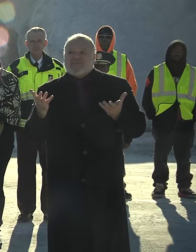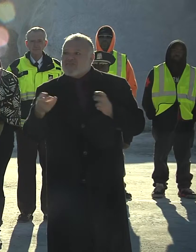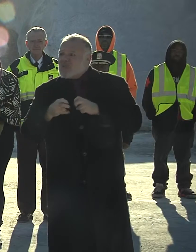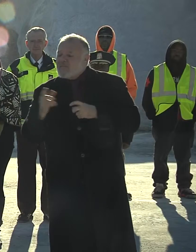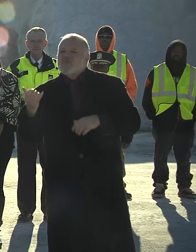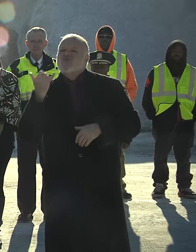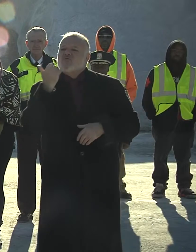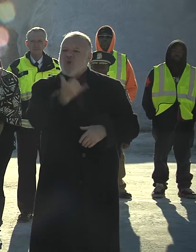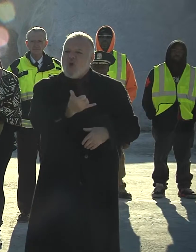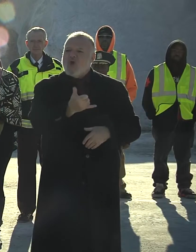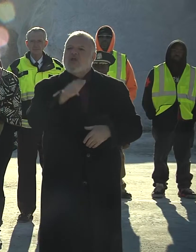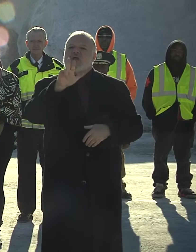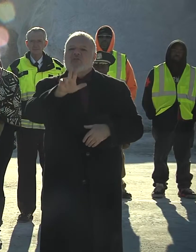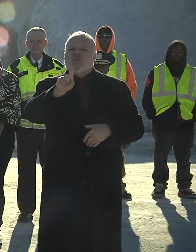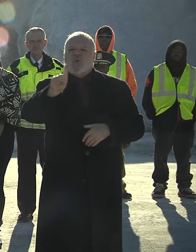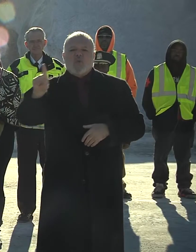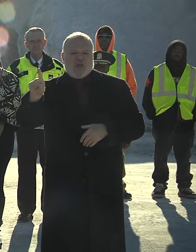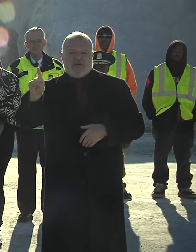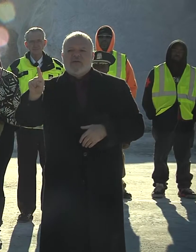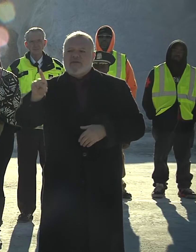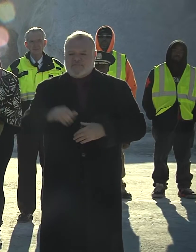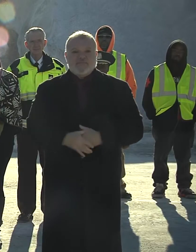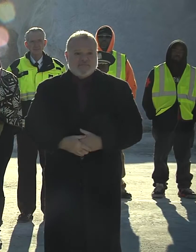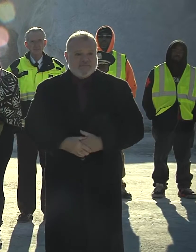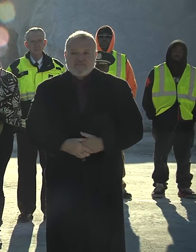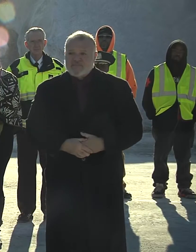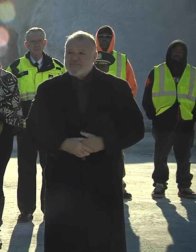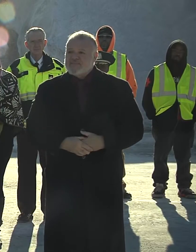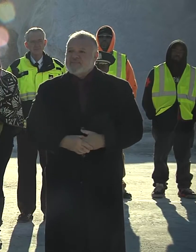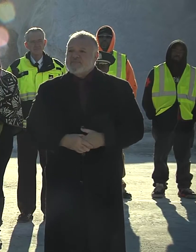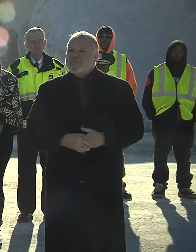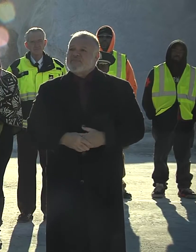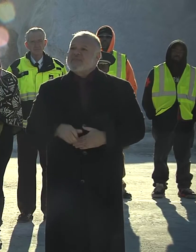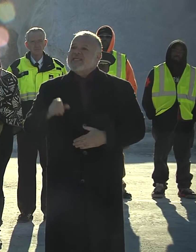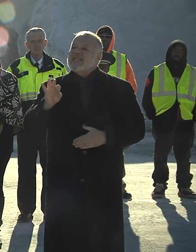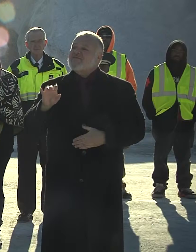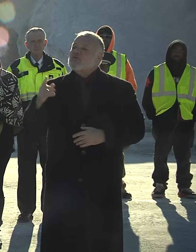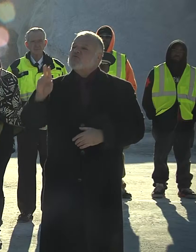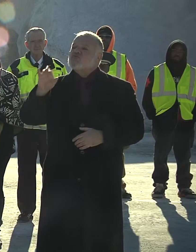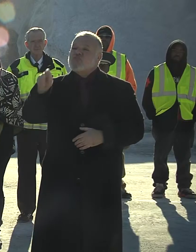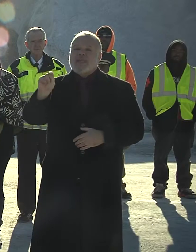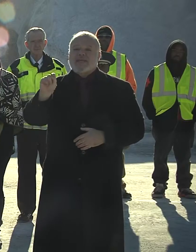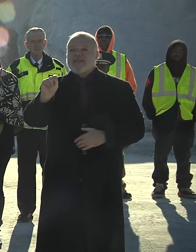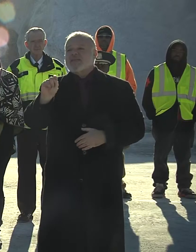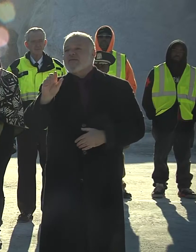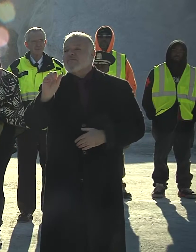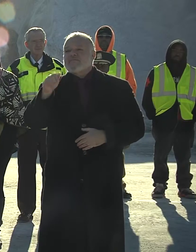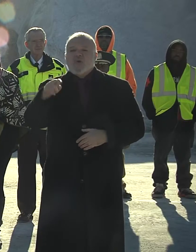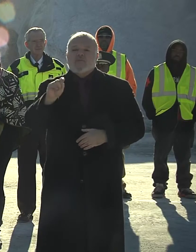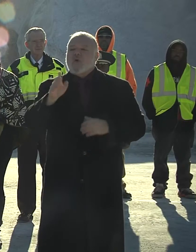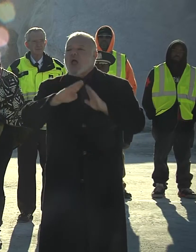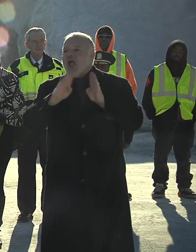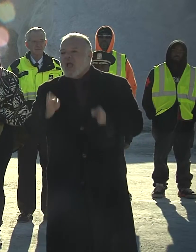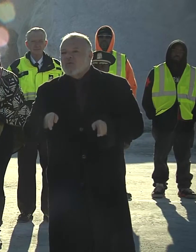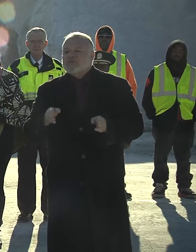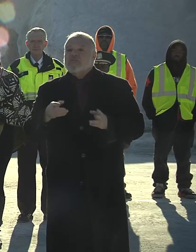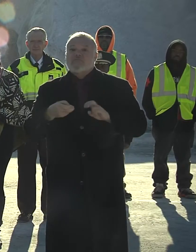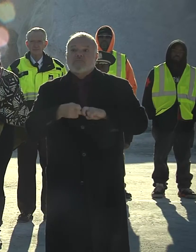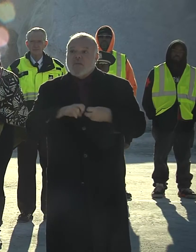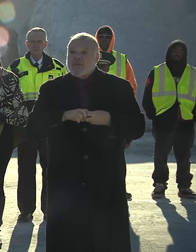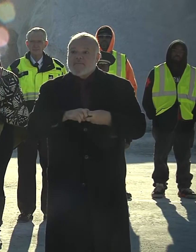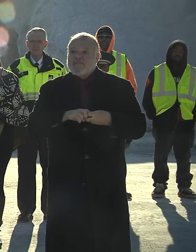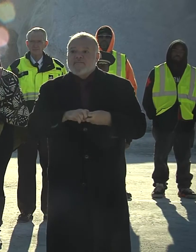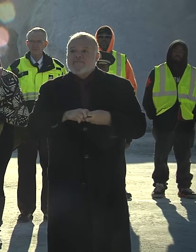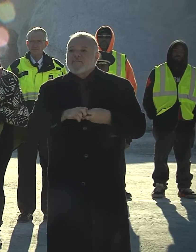help. For renters, if you are experiencing challenges or problems with your heating system, please contact